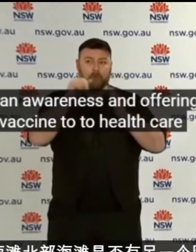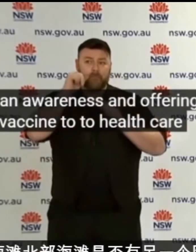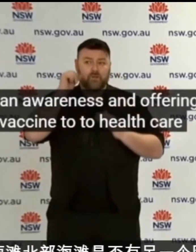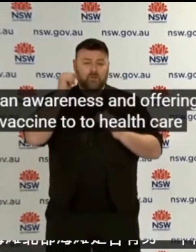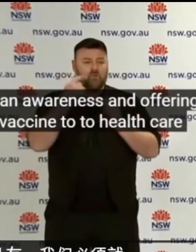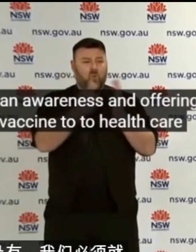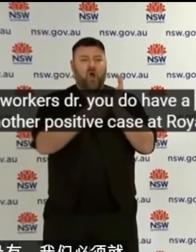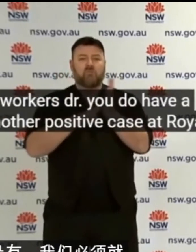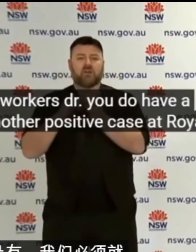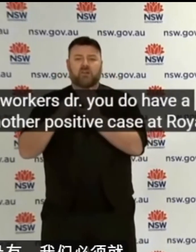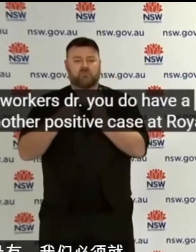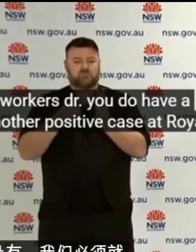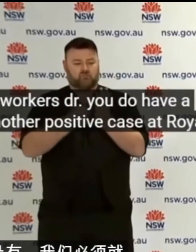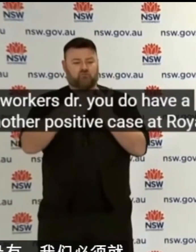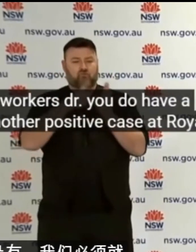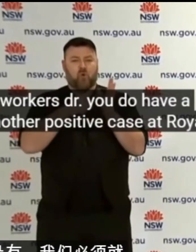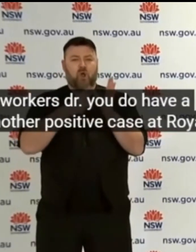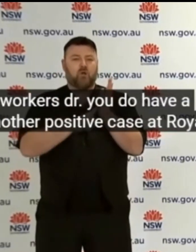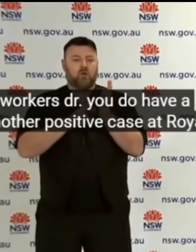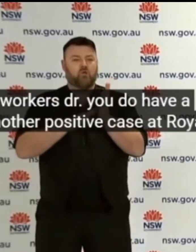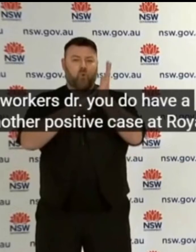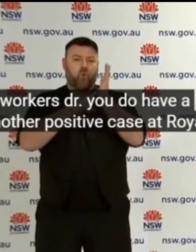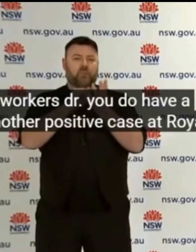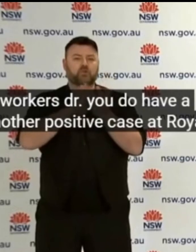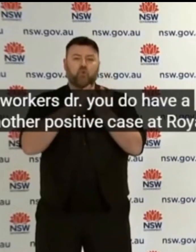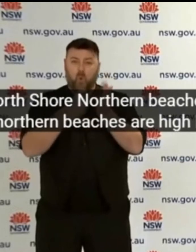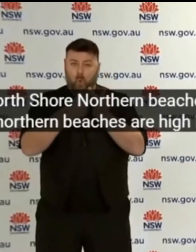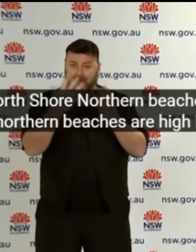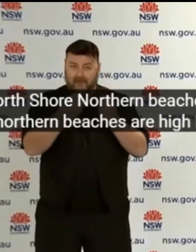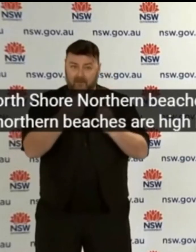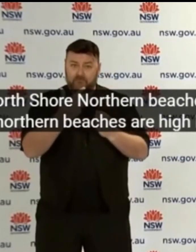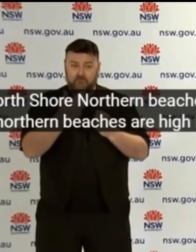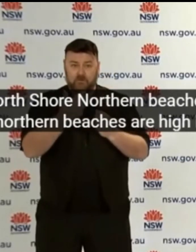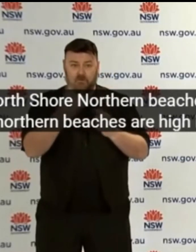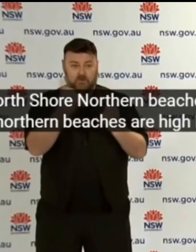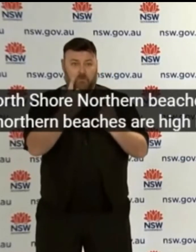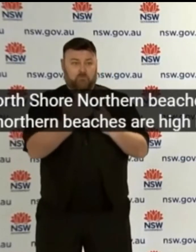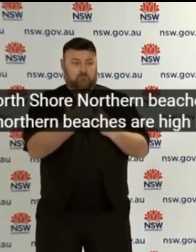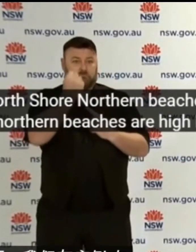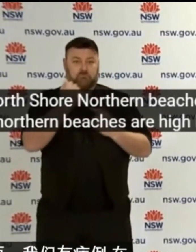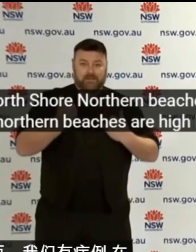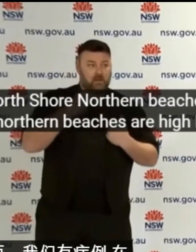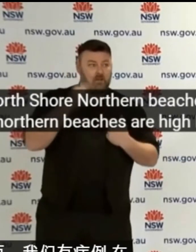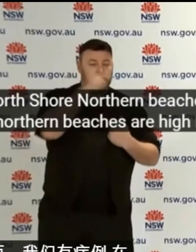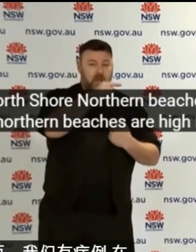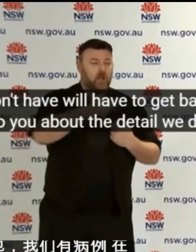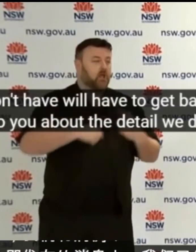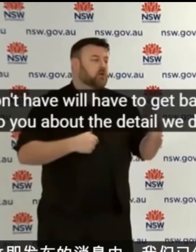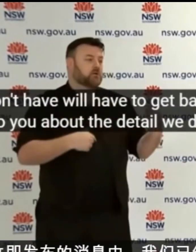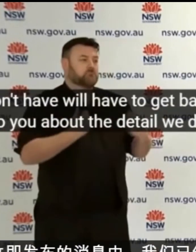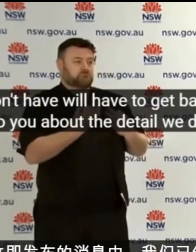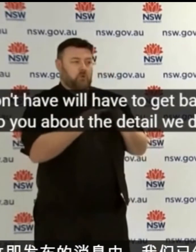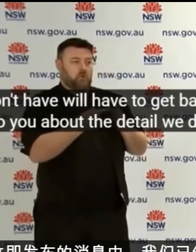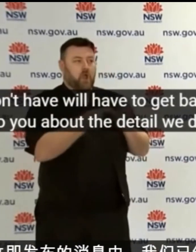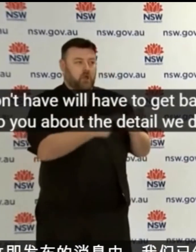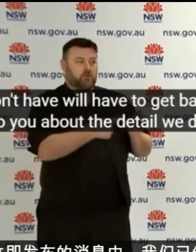back to you about the detail. We do have cases in Northern Sydney, and we have cases in the media release. We have identified where the